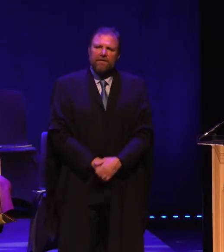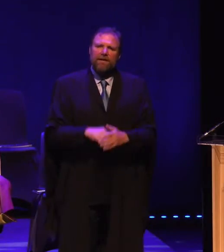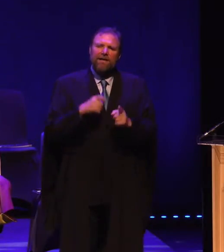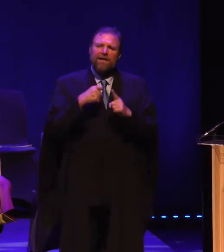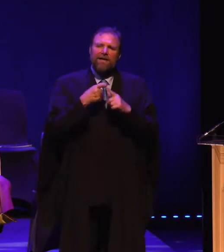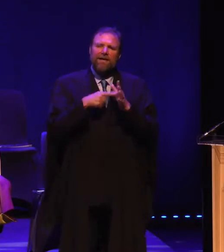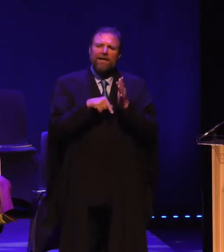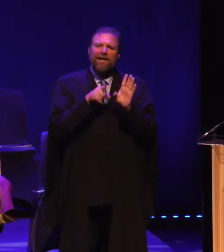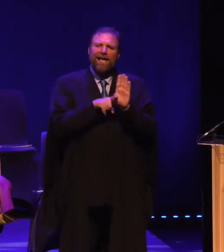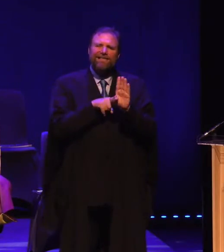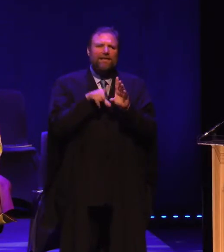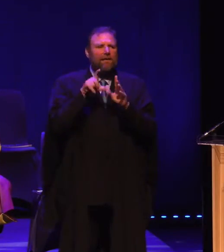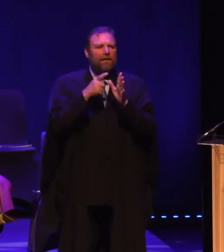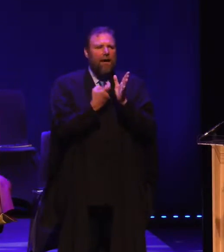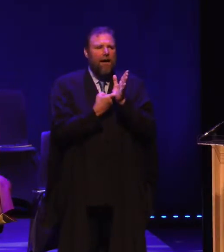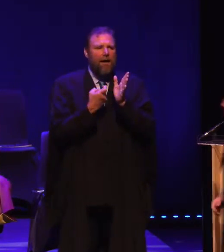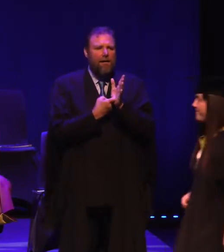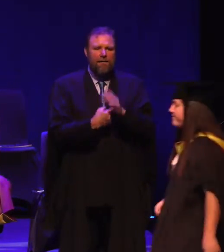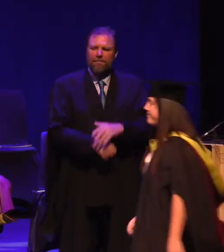Katie Carr.